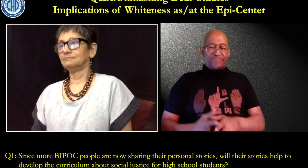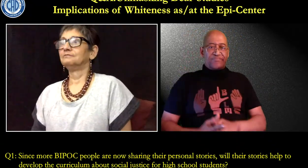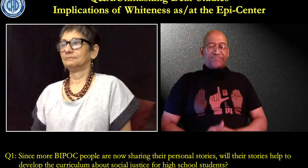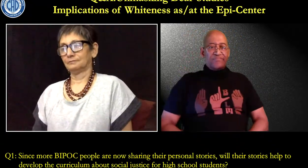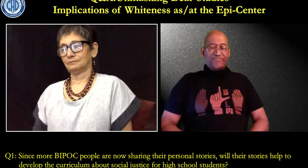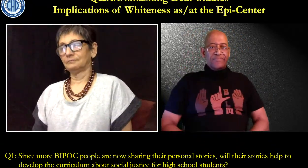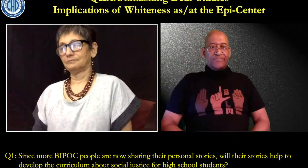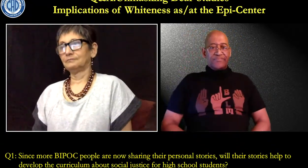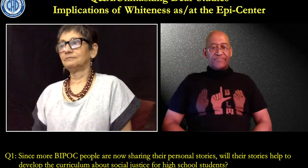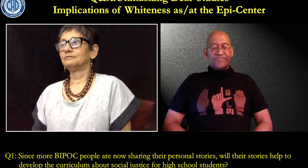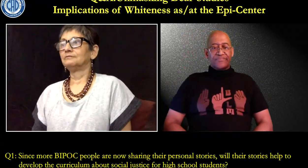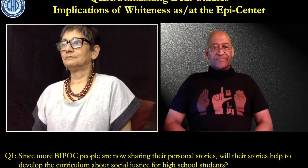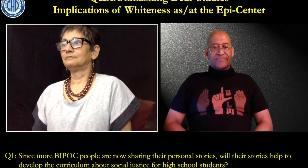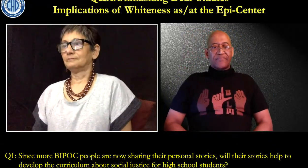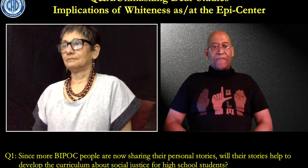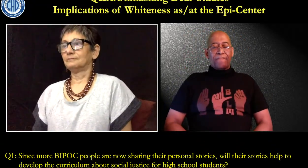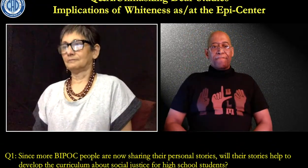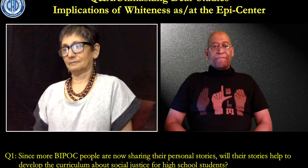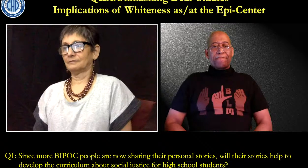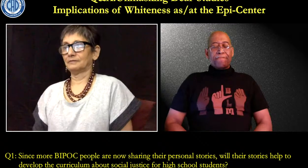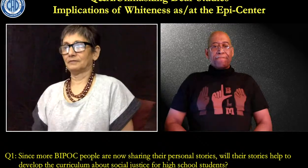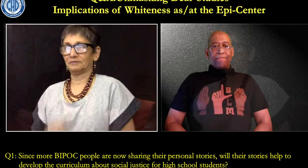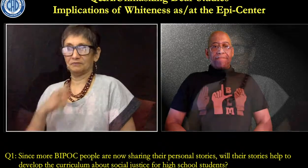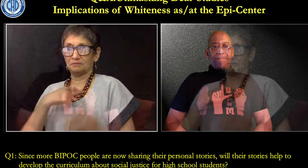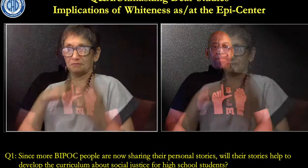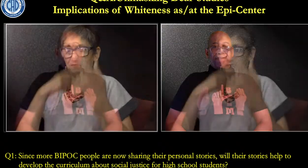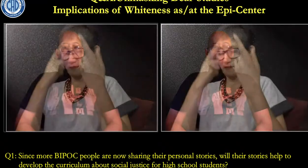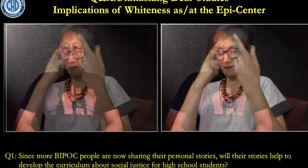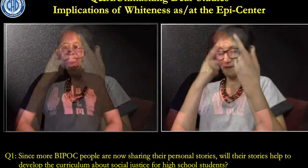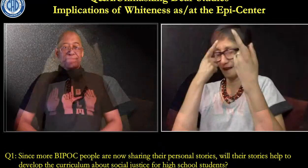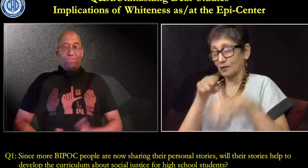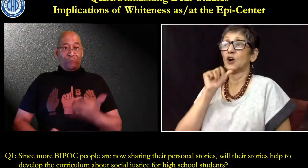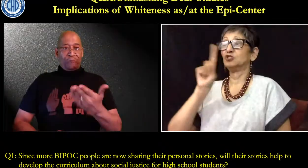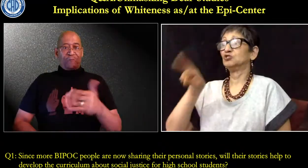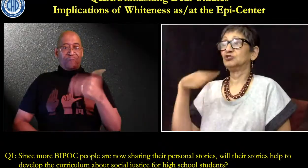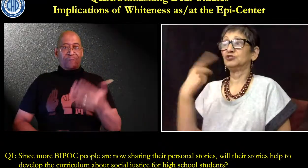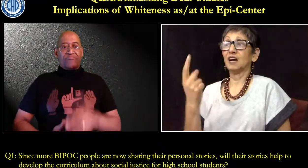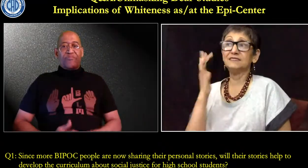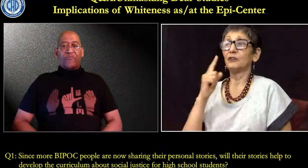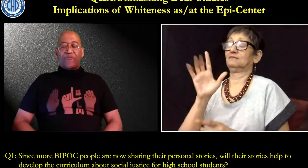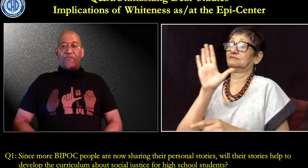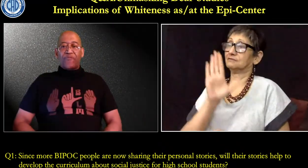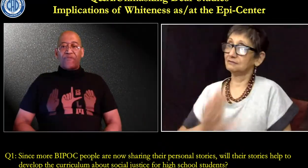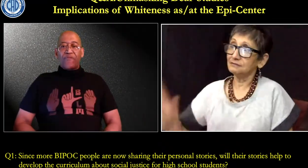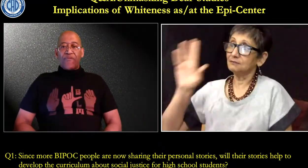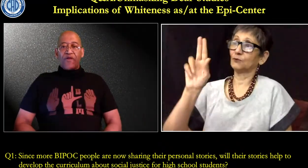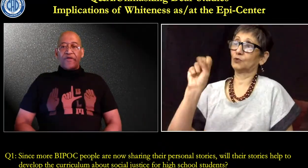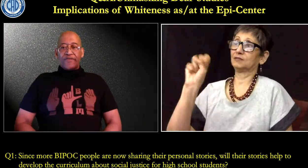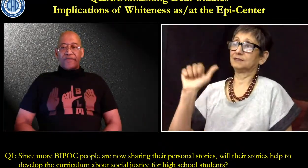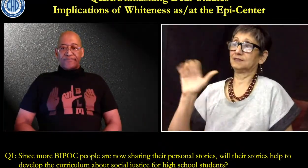and work its way up to now. Yes. I agree. We need to start from the beginning.